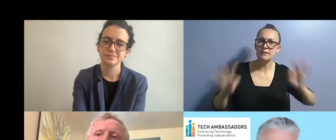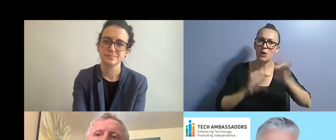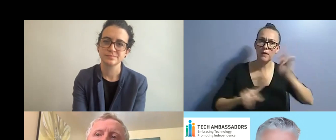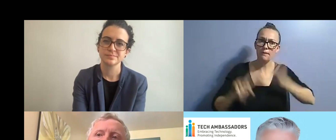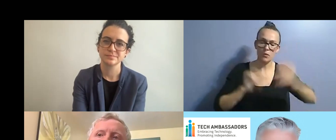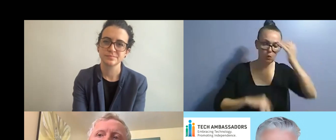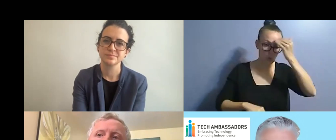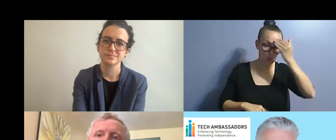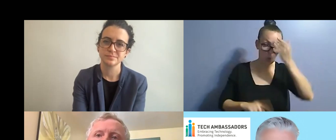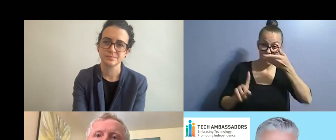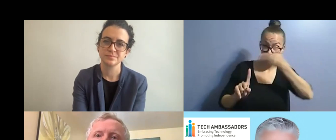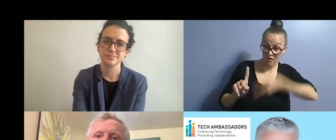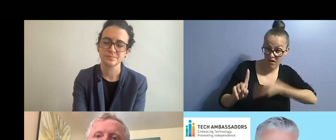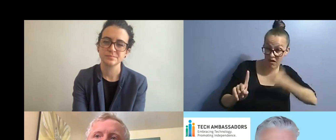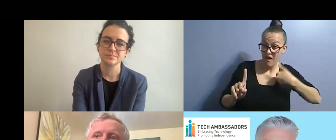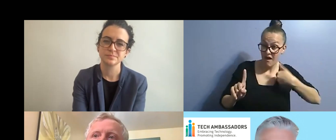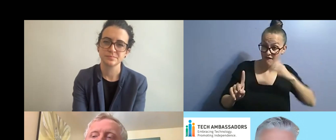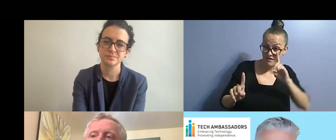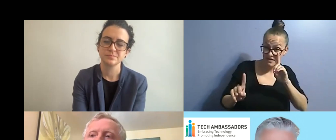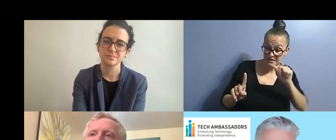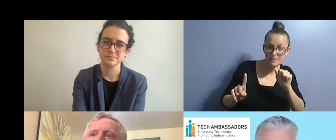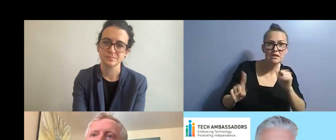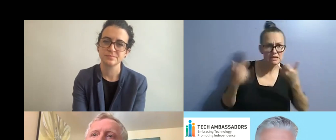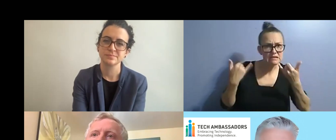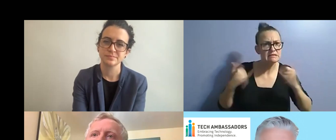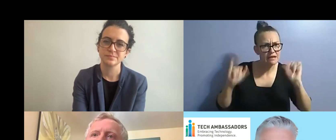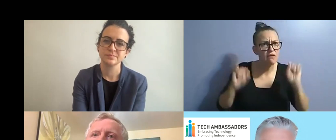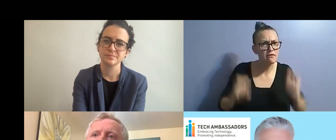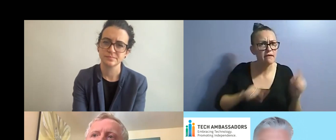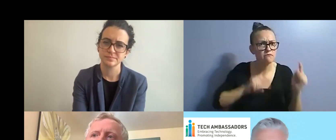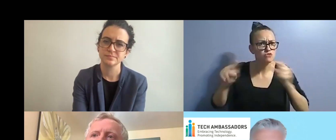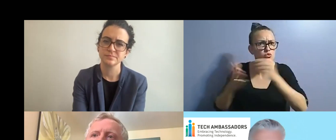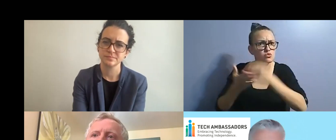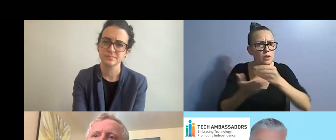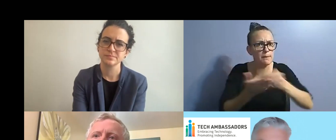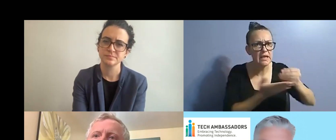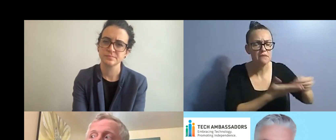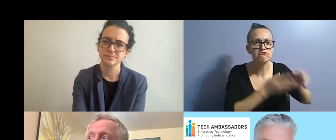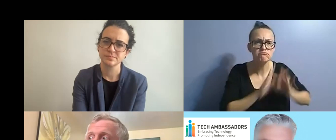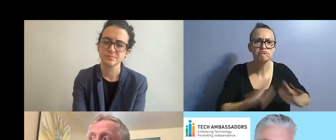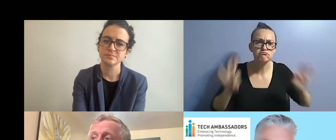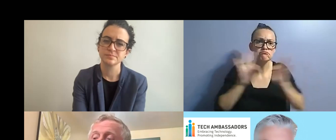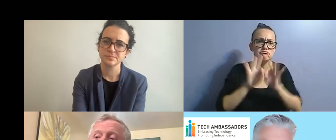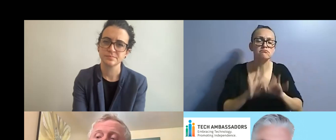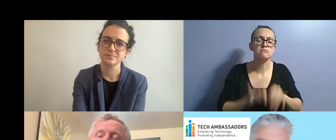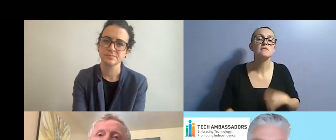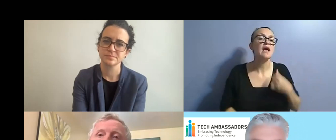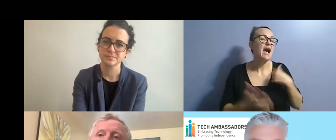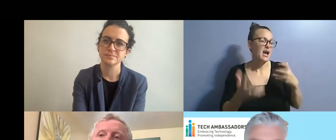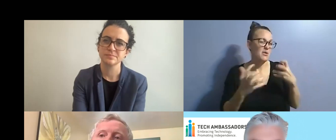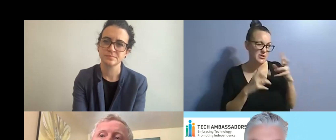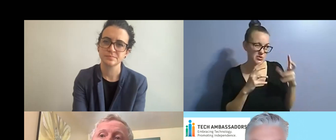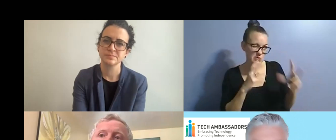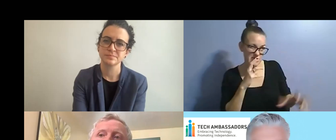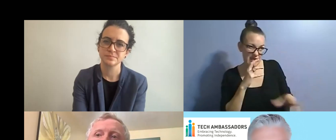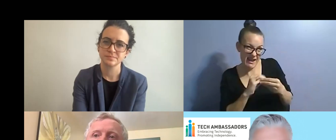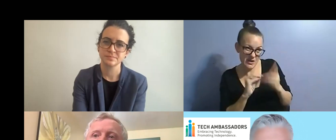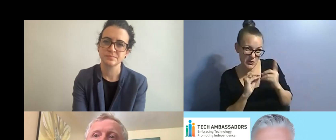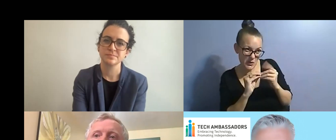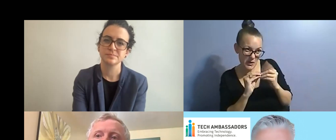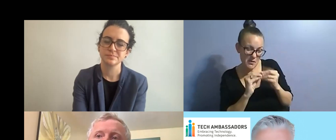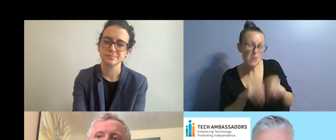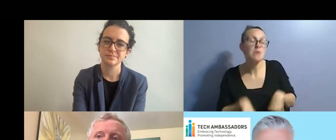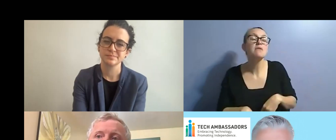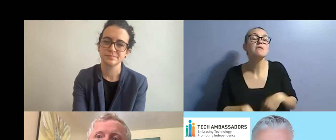to add one thing really quick. Sure. Is that with the technology that is out